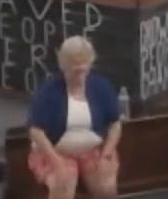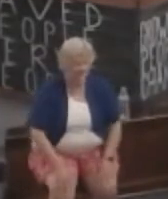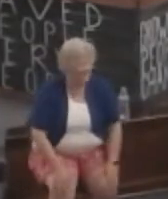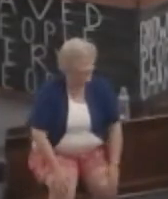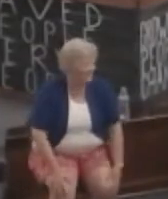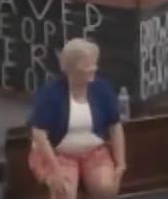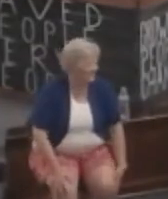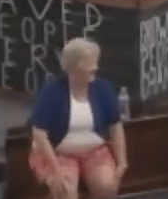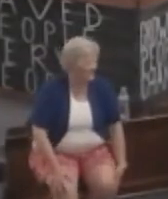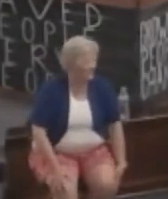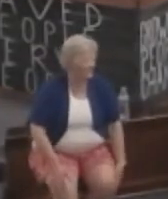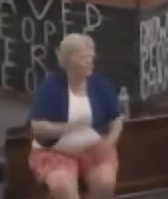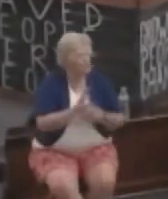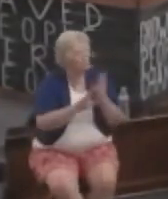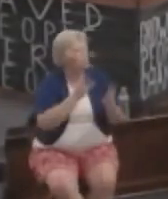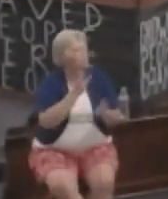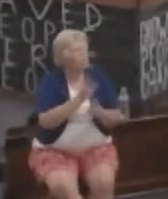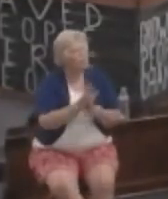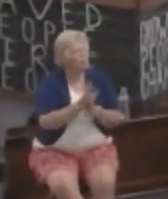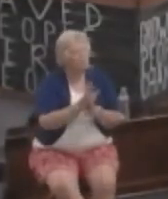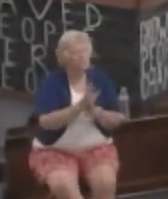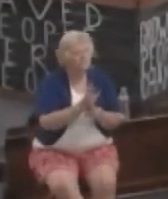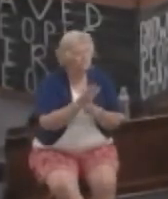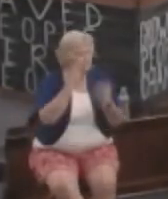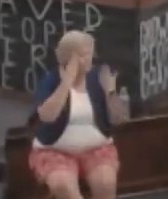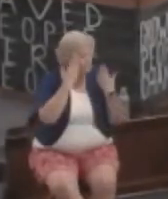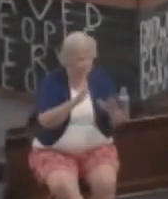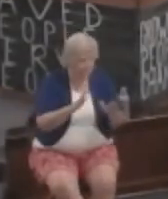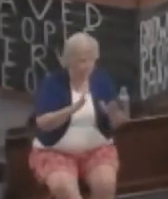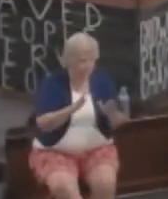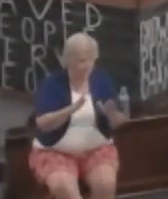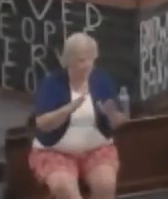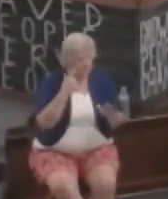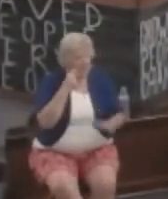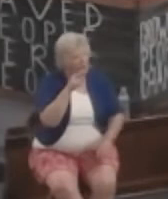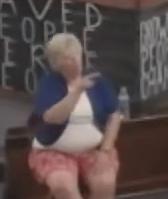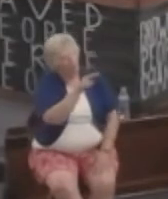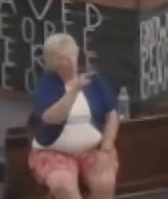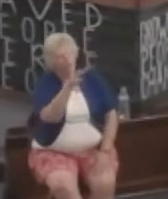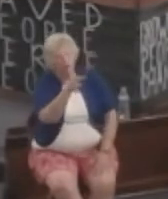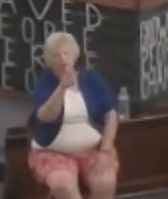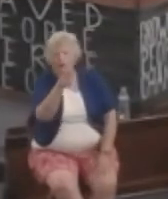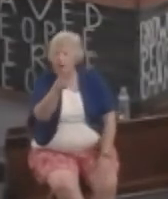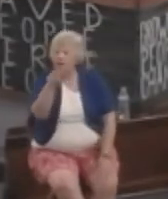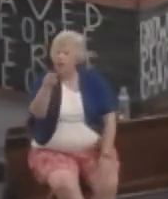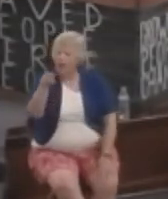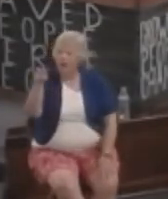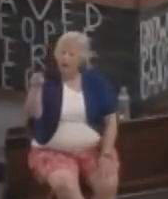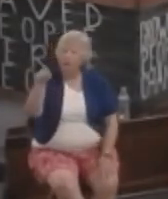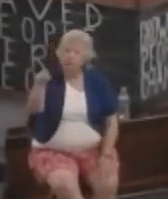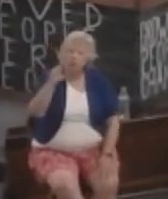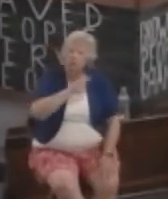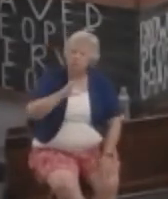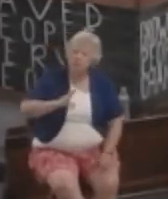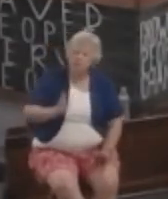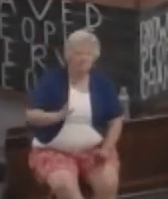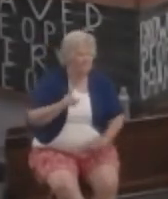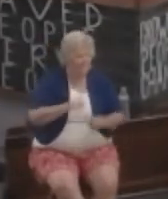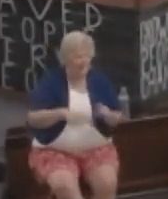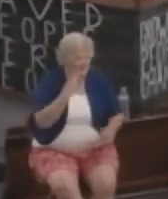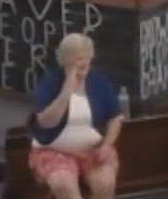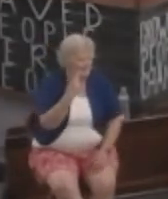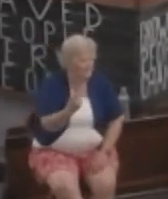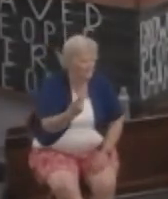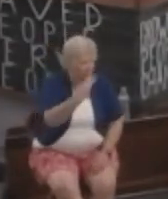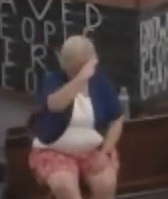Well, you see, the world does not know just by looking at us that we are Christians,